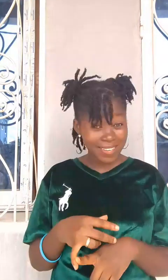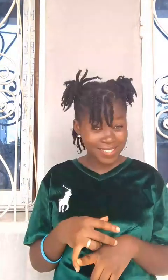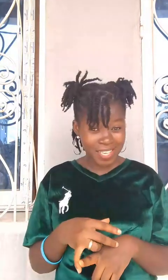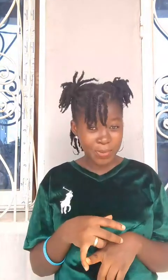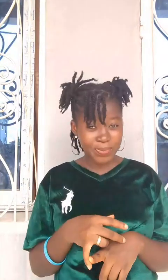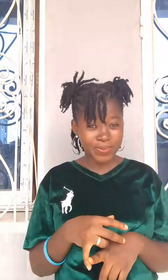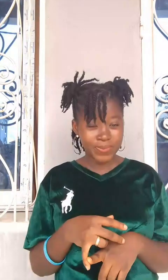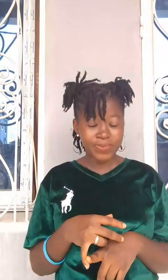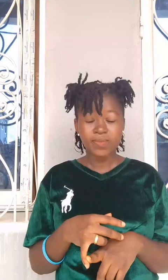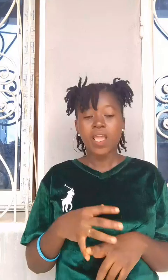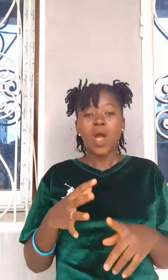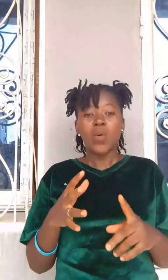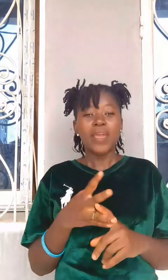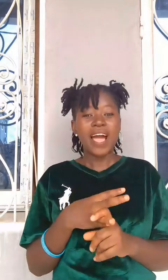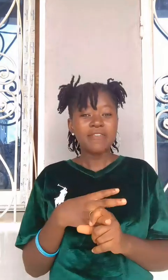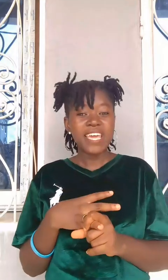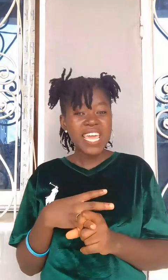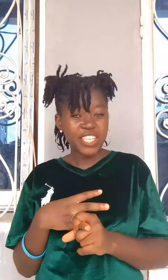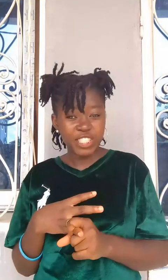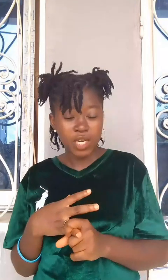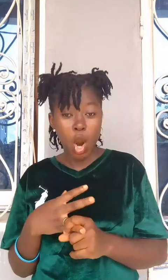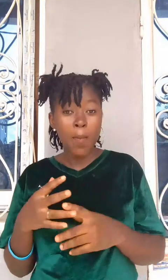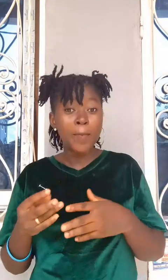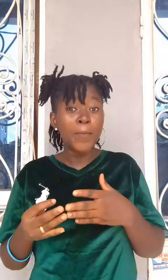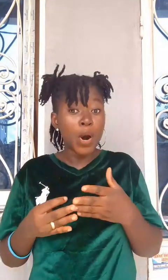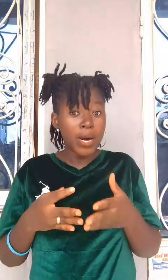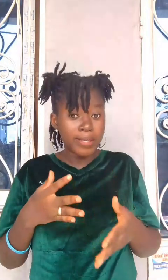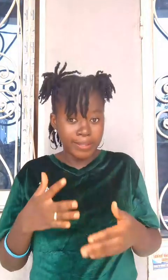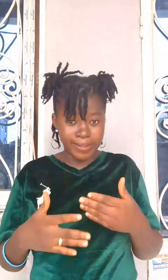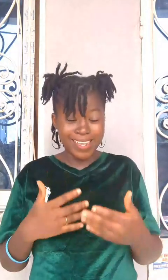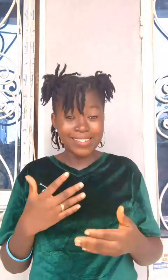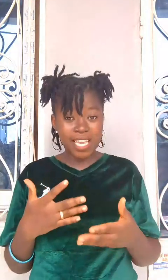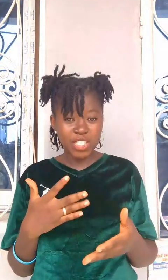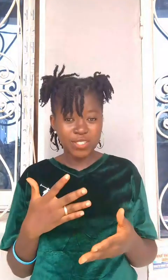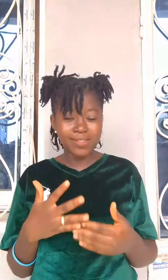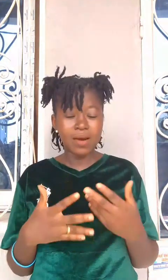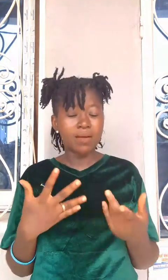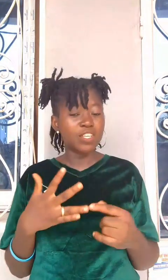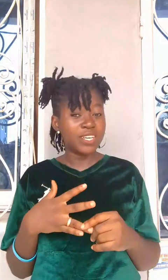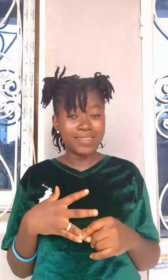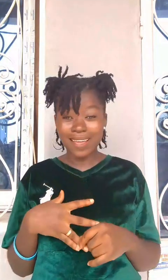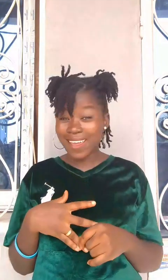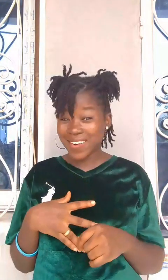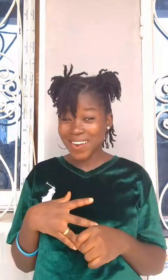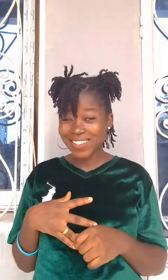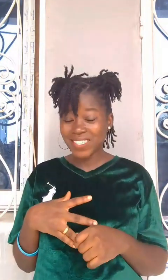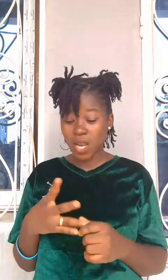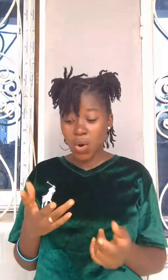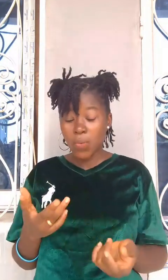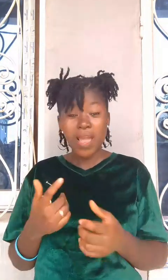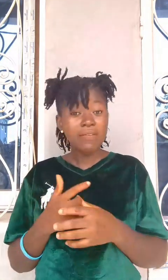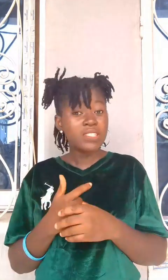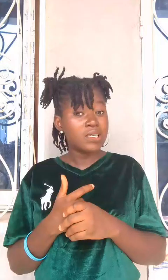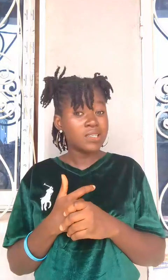cervix. We have itching or burning sensations around the genital areas. We have